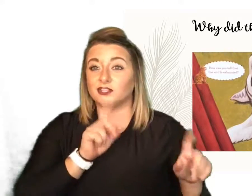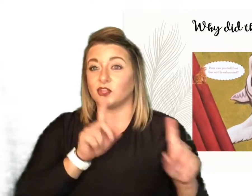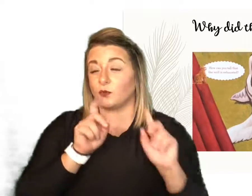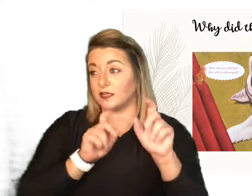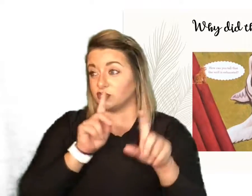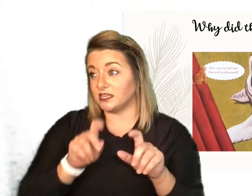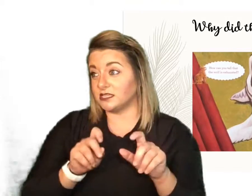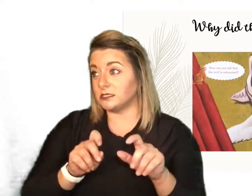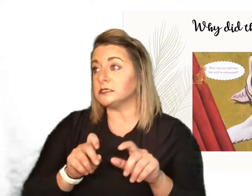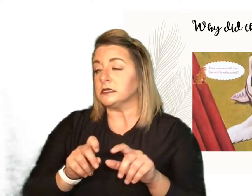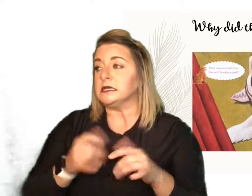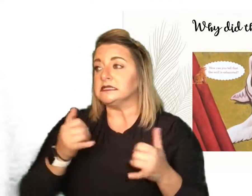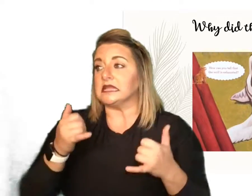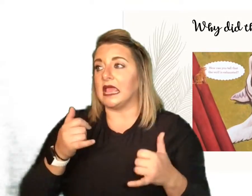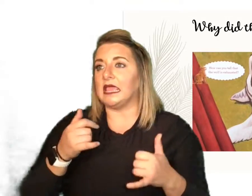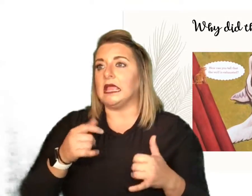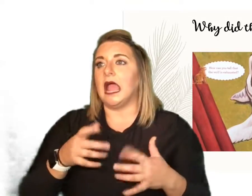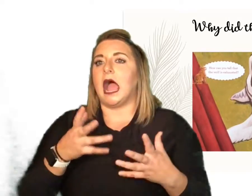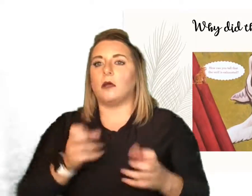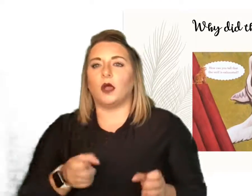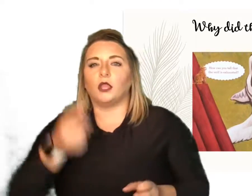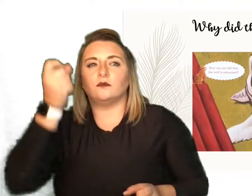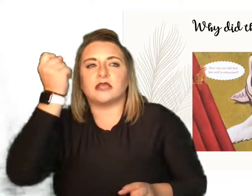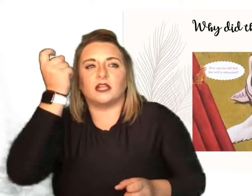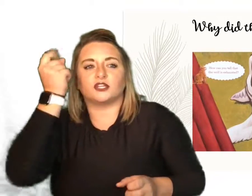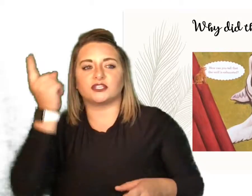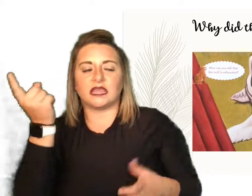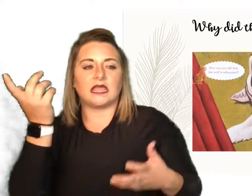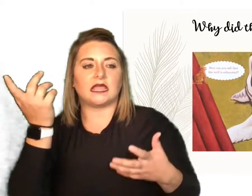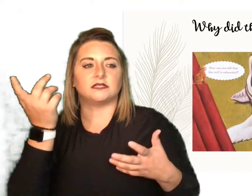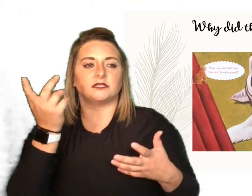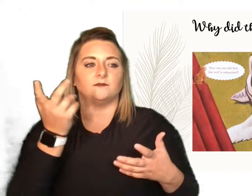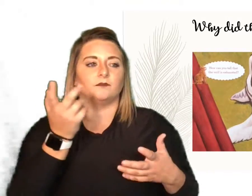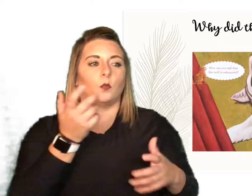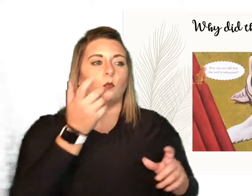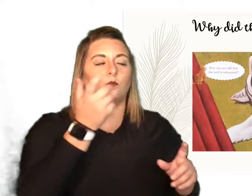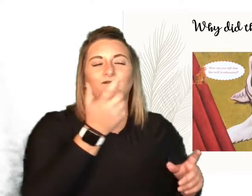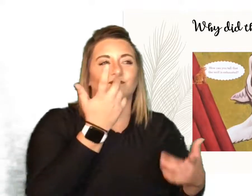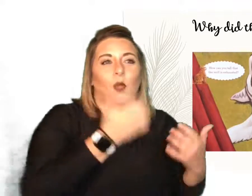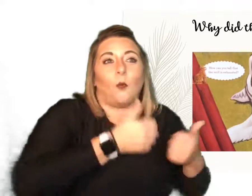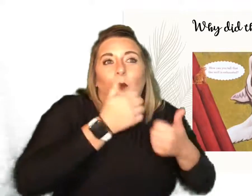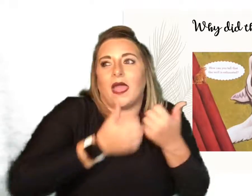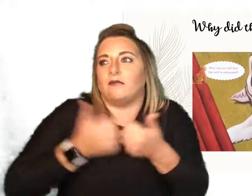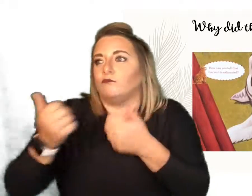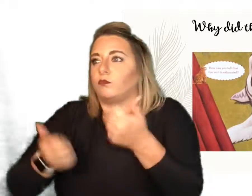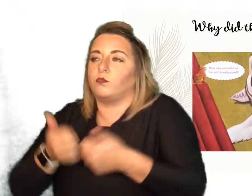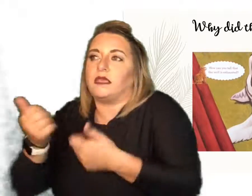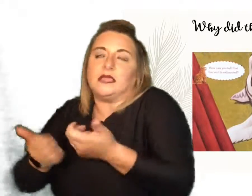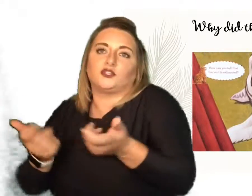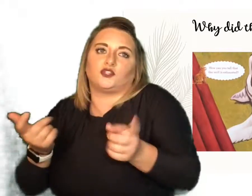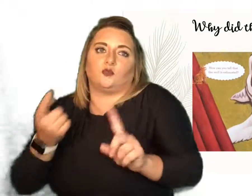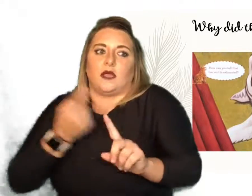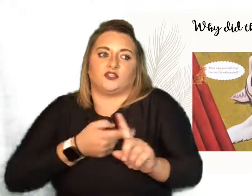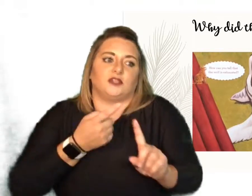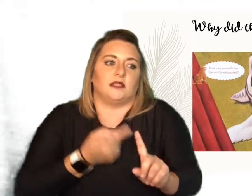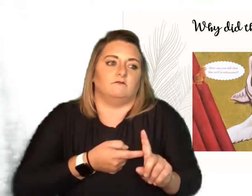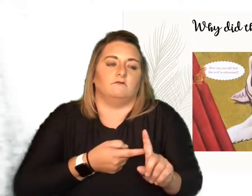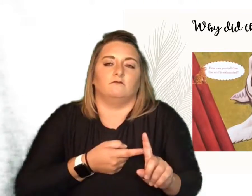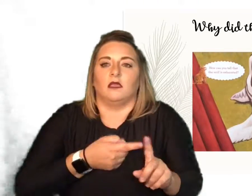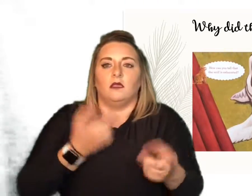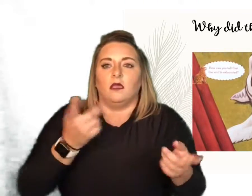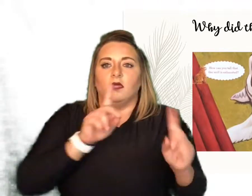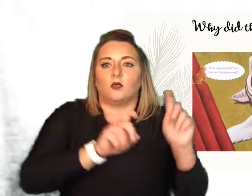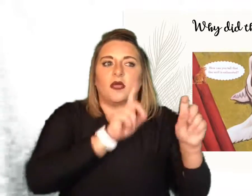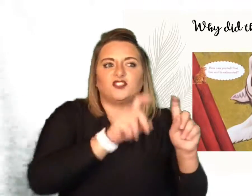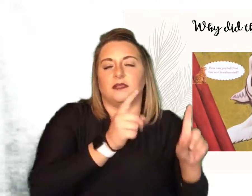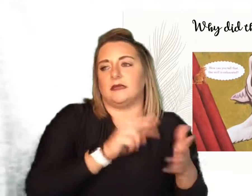how to answer the questions today, I want you to understand what each